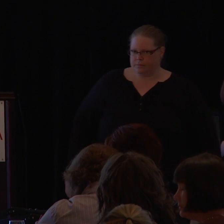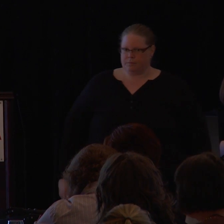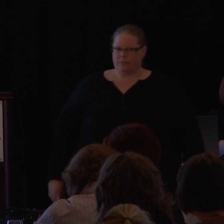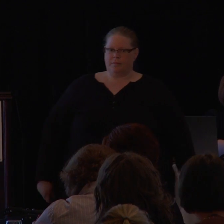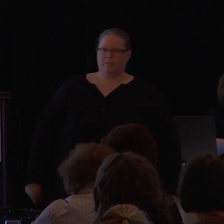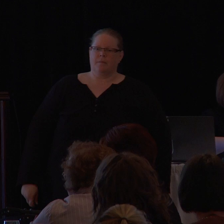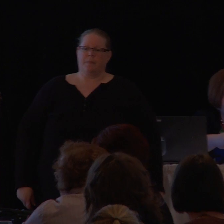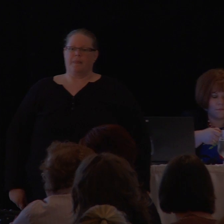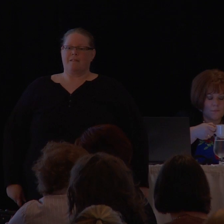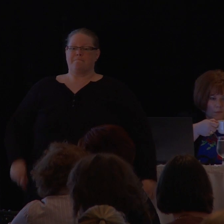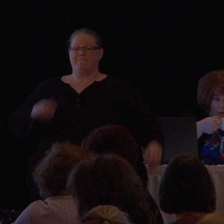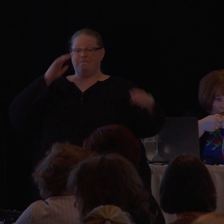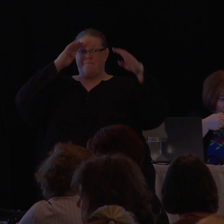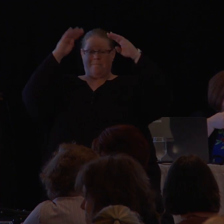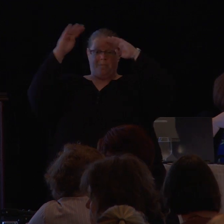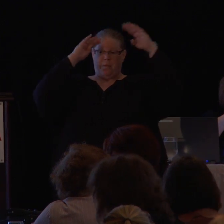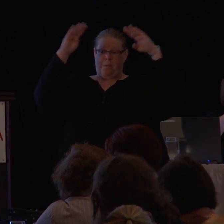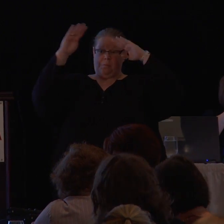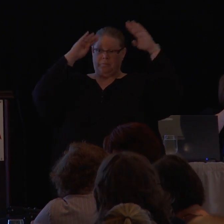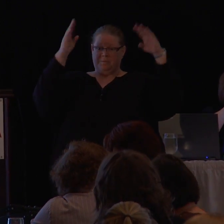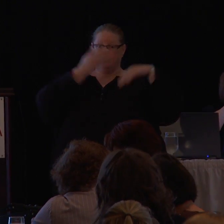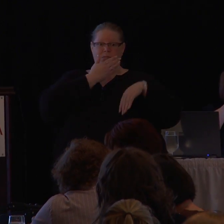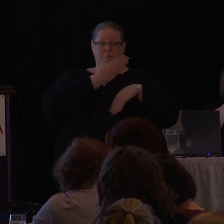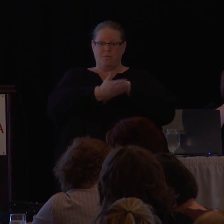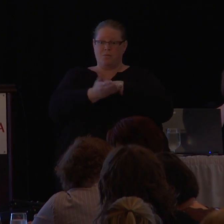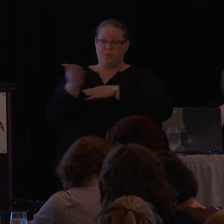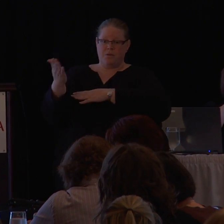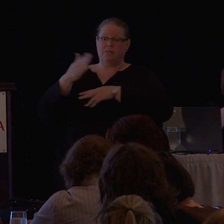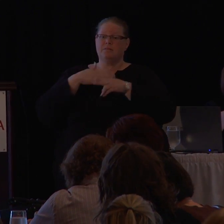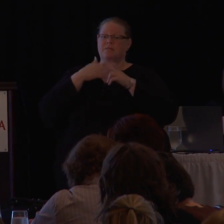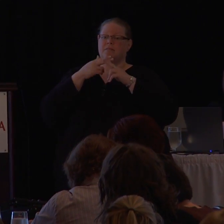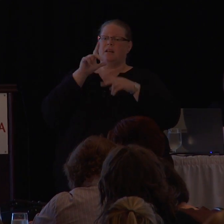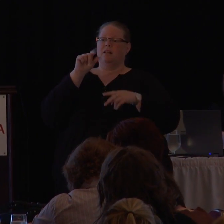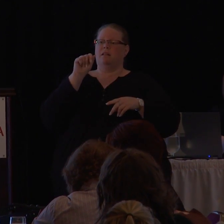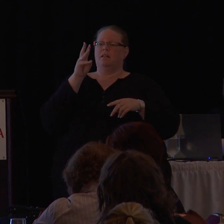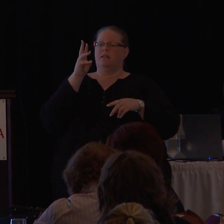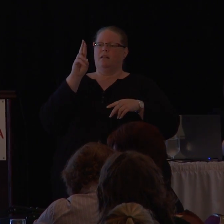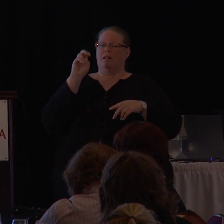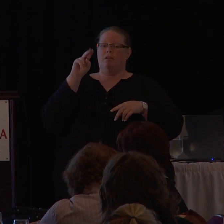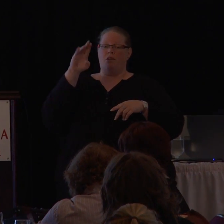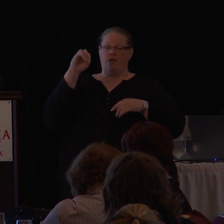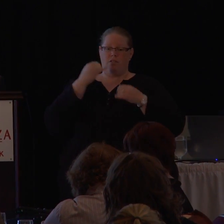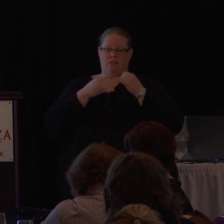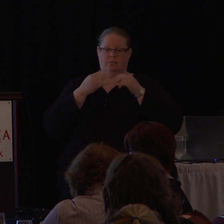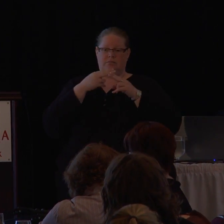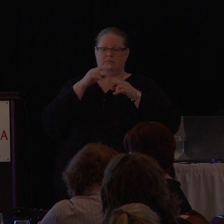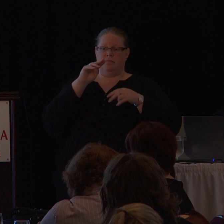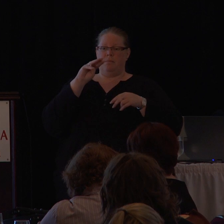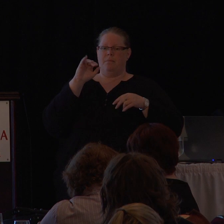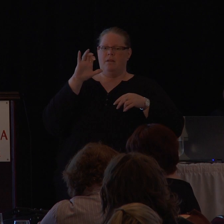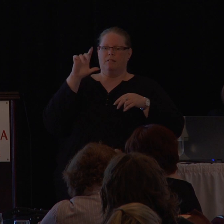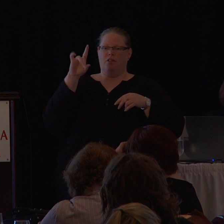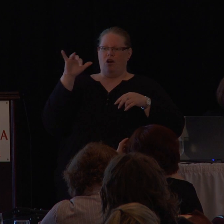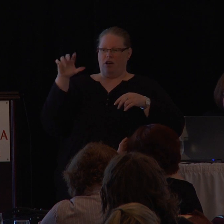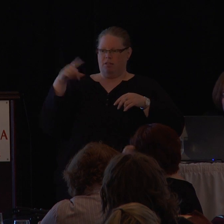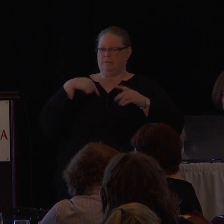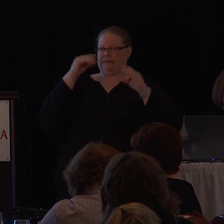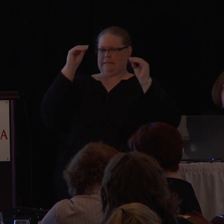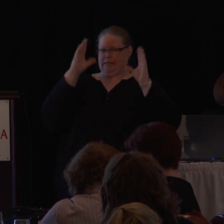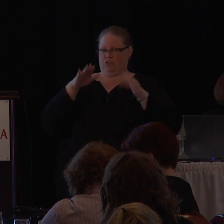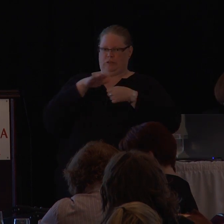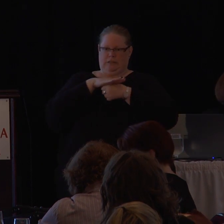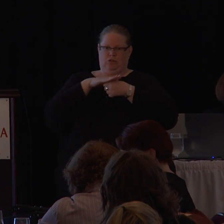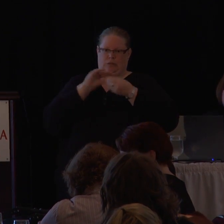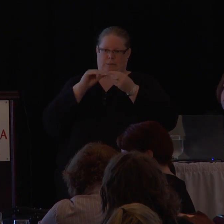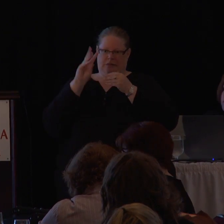Greetings to everyone this morning. My name is Lawrence McDonald. I'm a school teacher in District 6. I